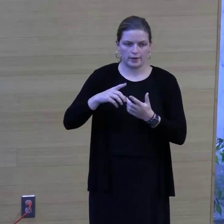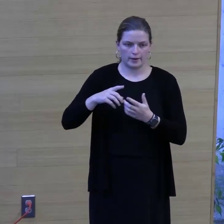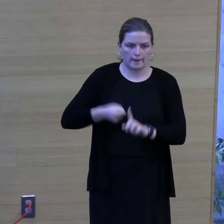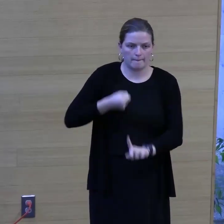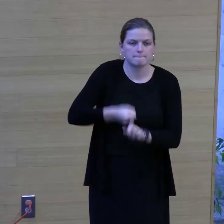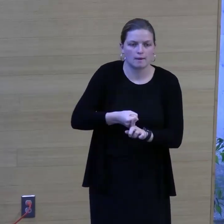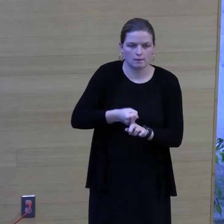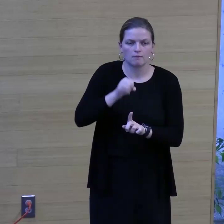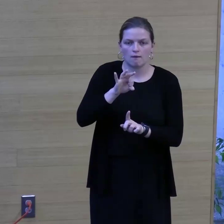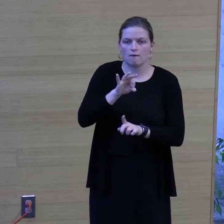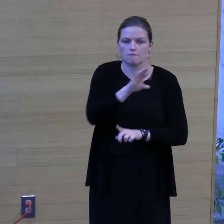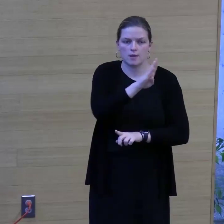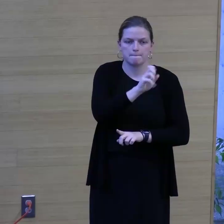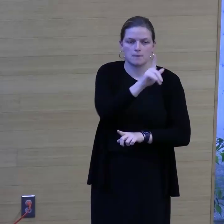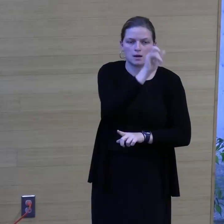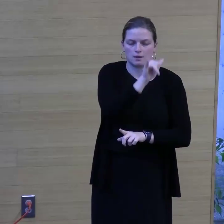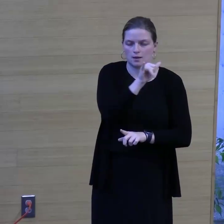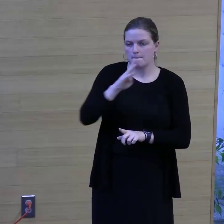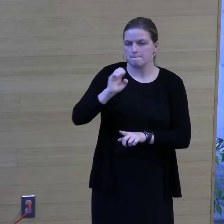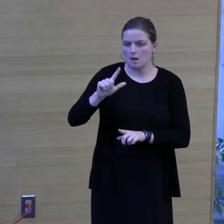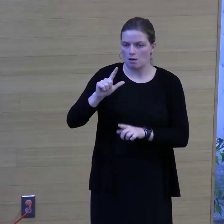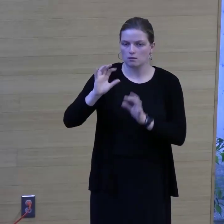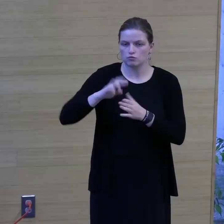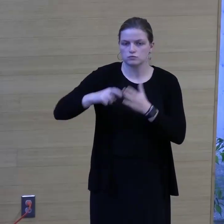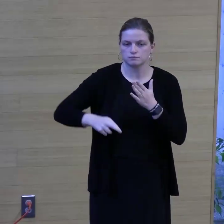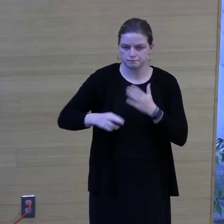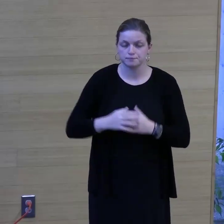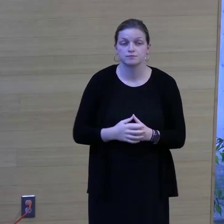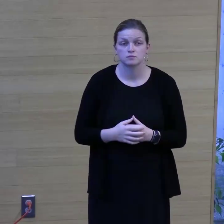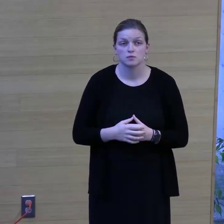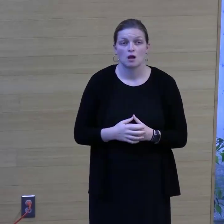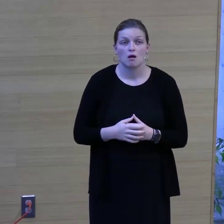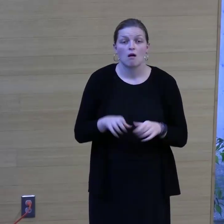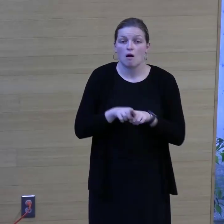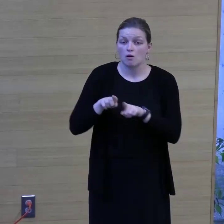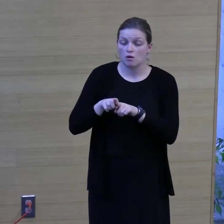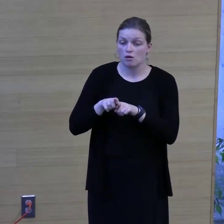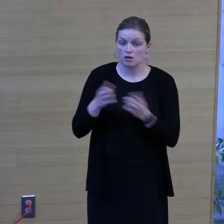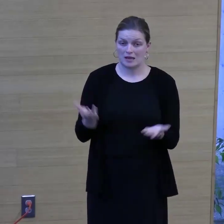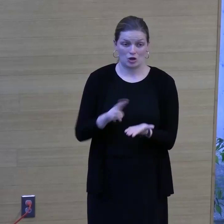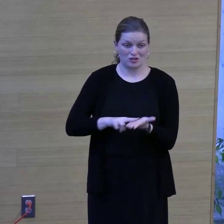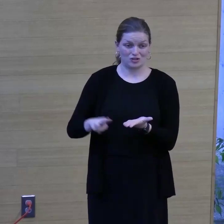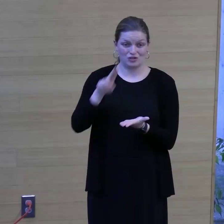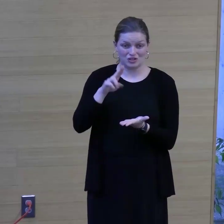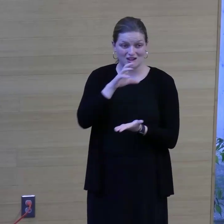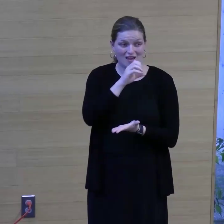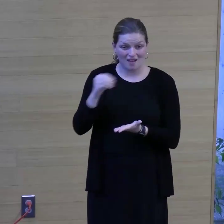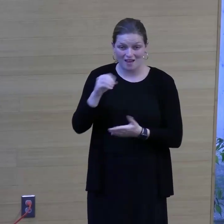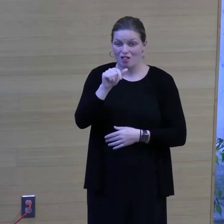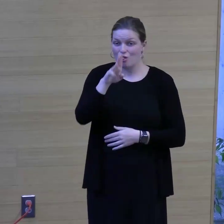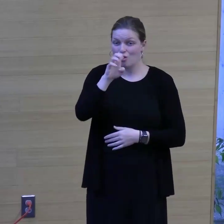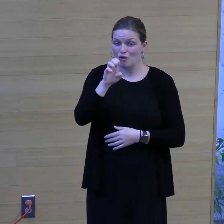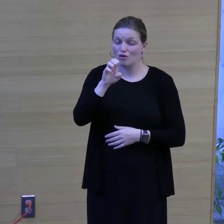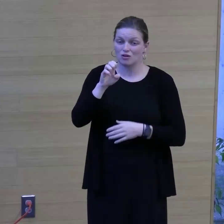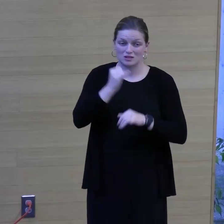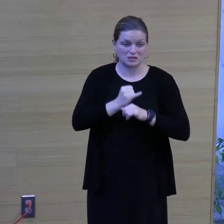the Buck v. Bell decision. And as a university and as the Lurie Institute, we are